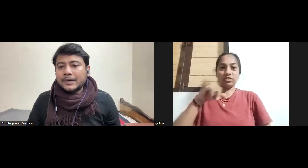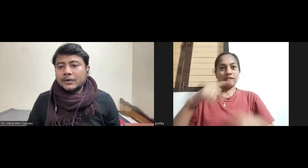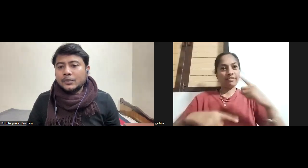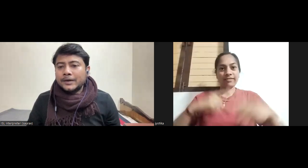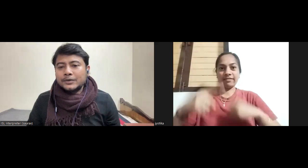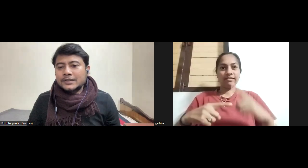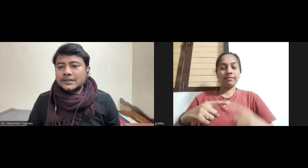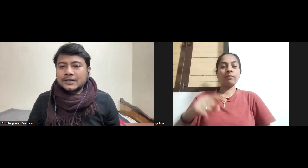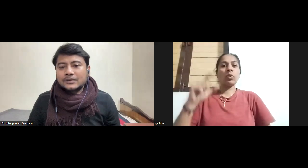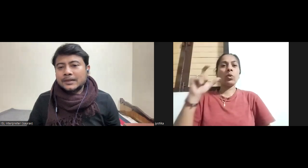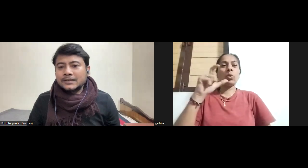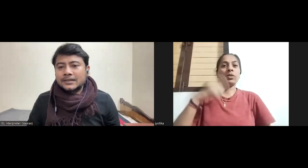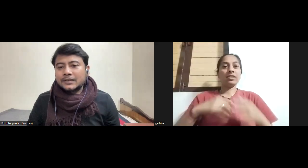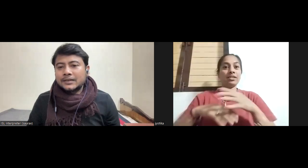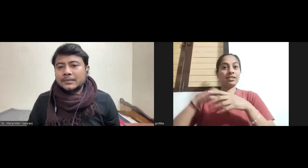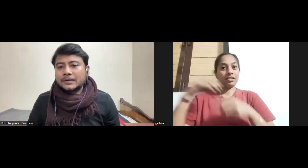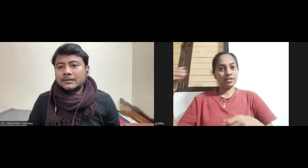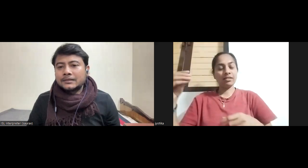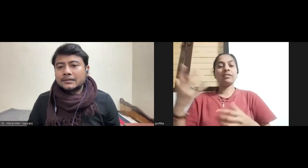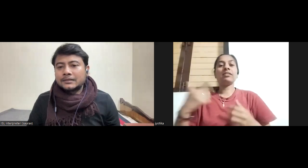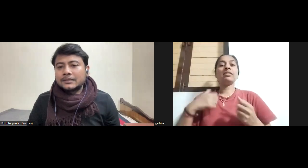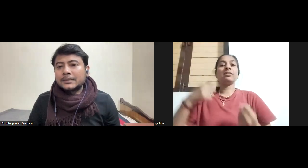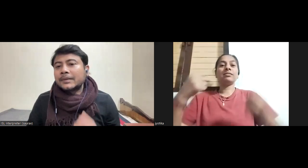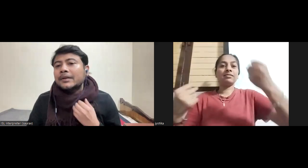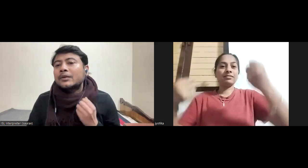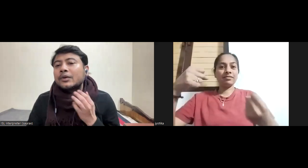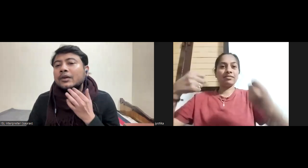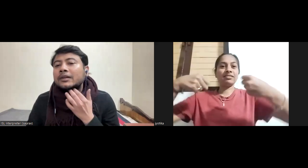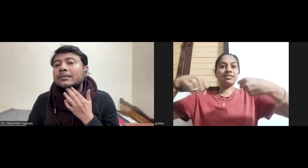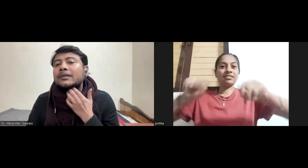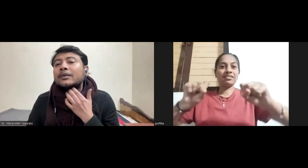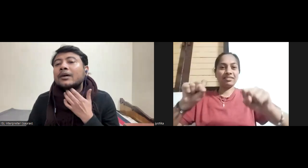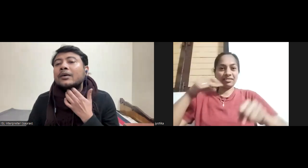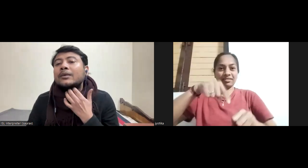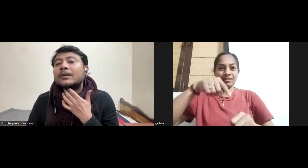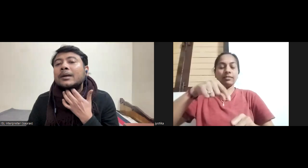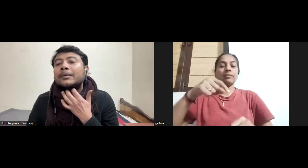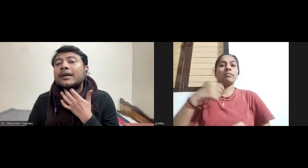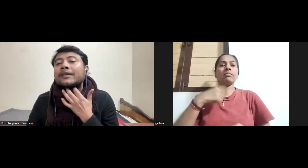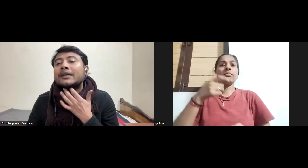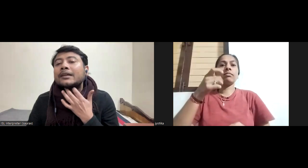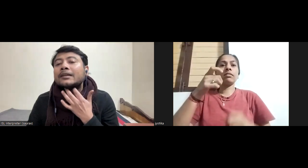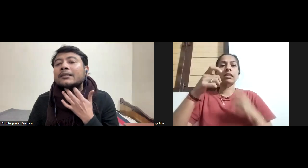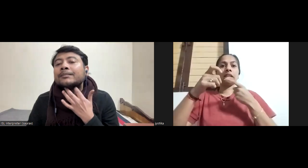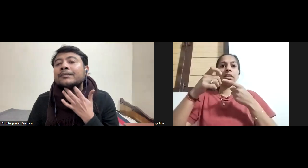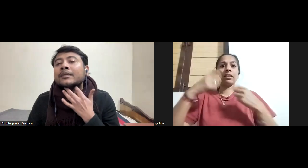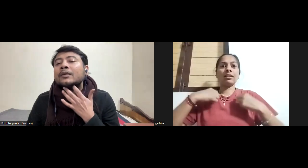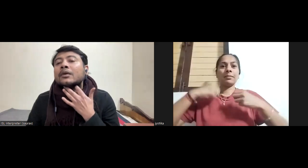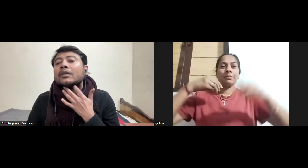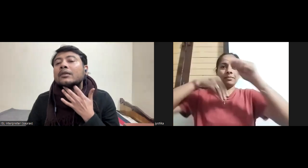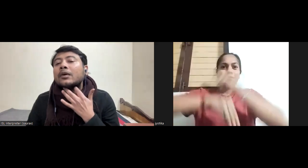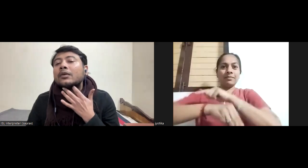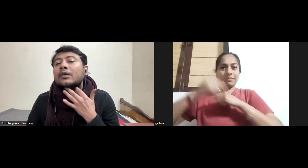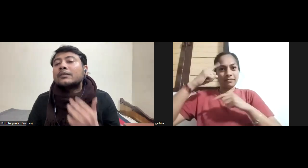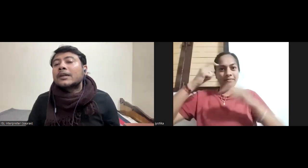when I'm at home, I do 16 rounds, Mataji, regularly, but sometimes I go to college, sometimes I go out, I'm driving